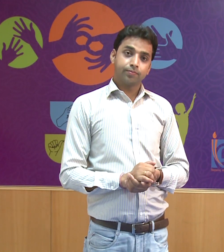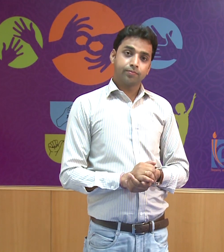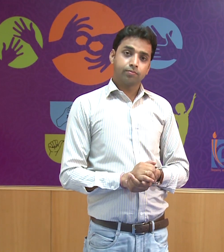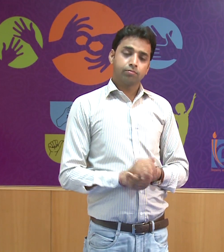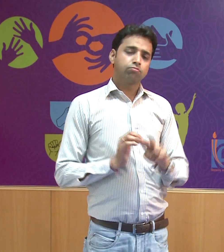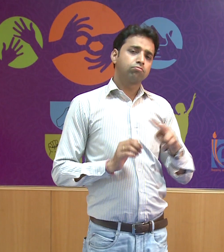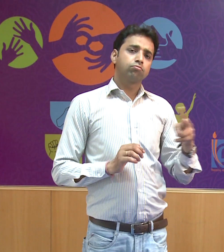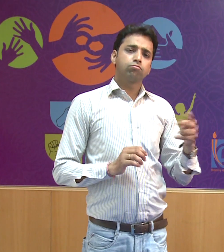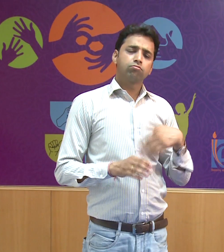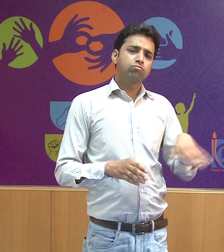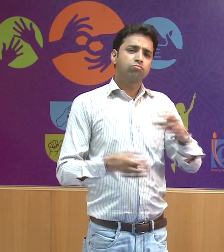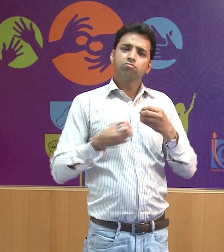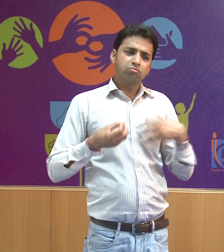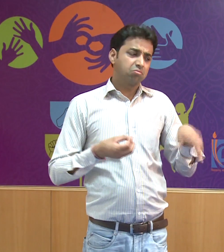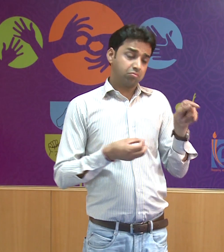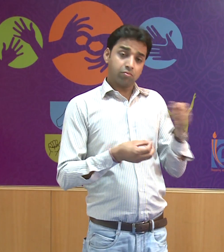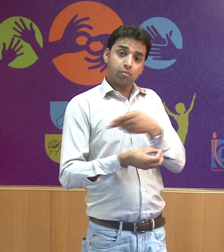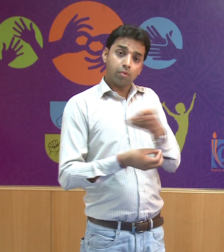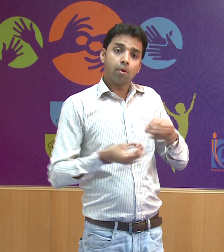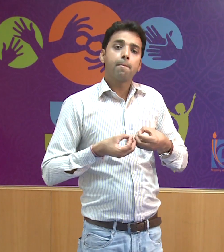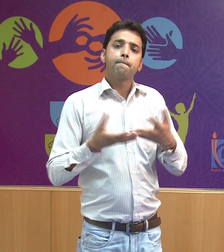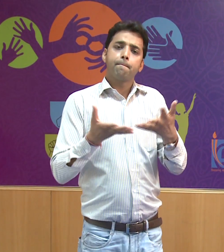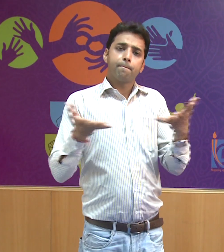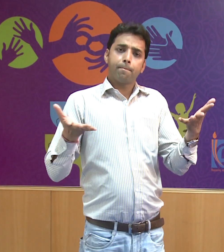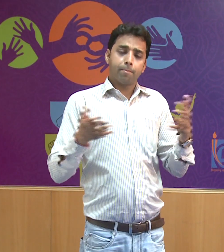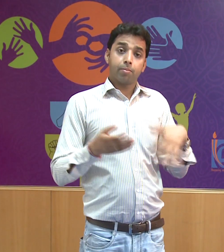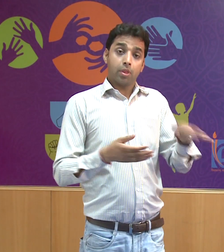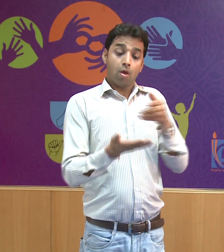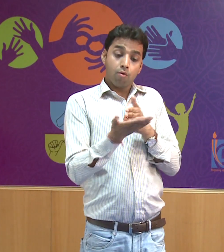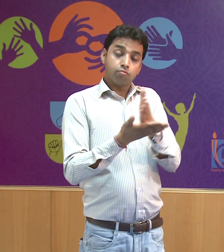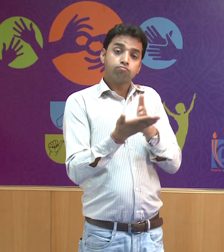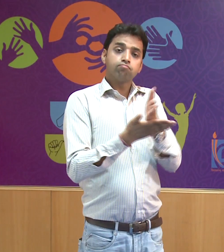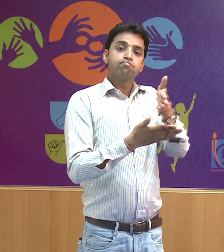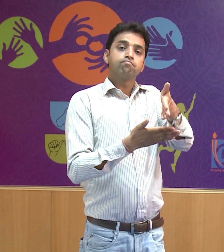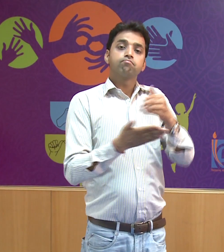and their contribution in the field of education.